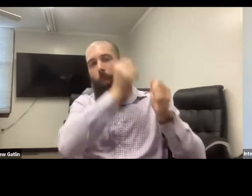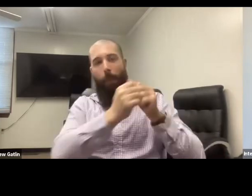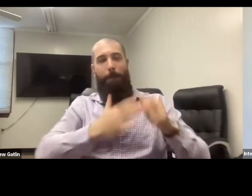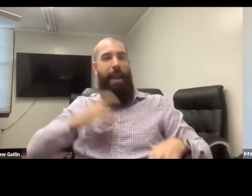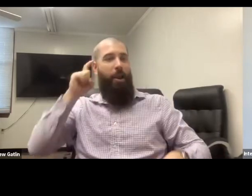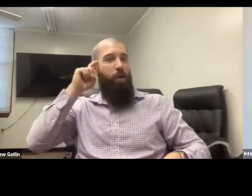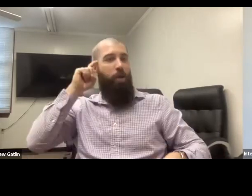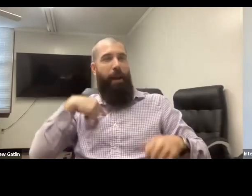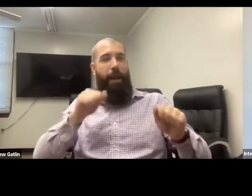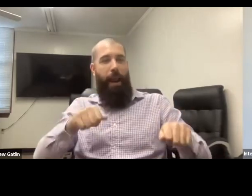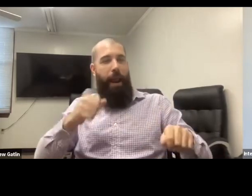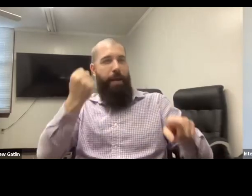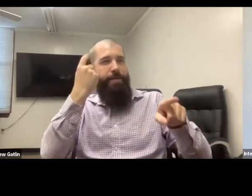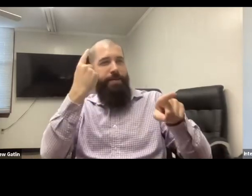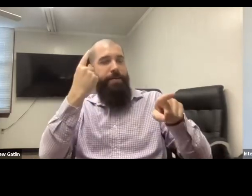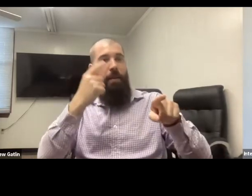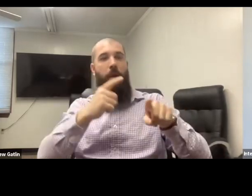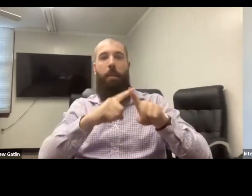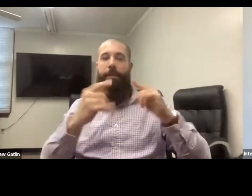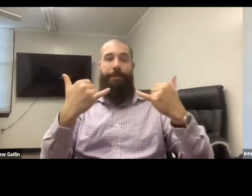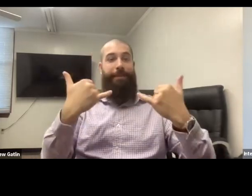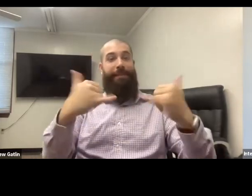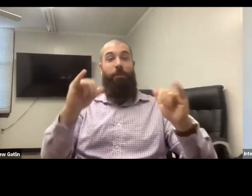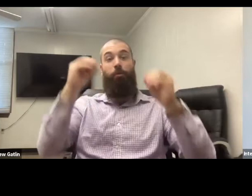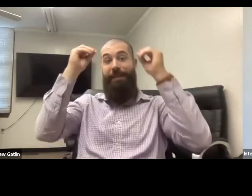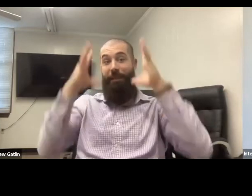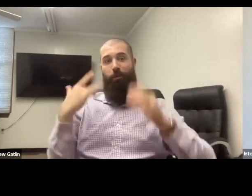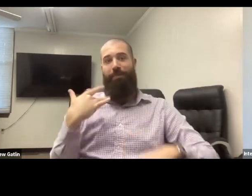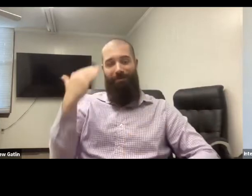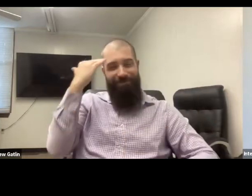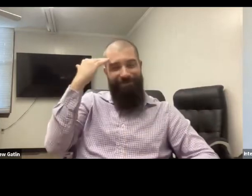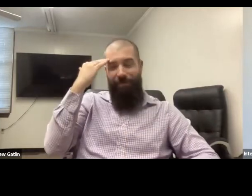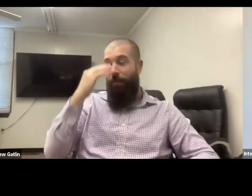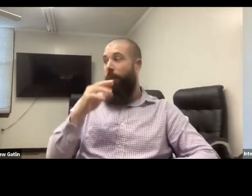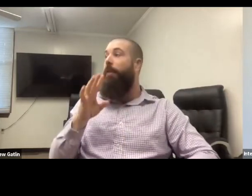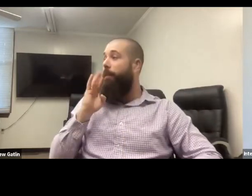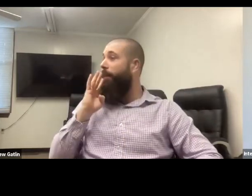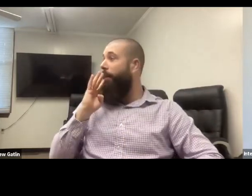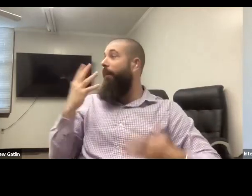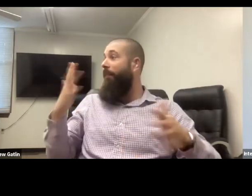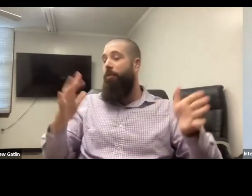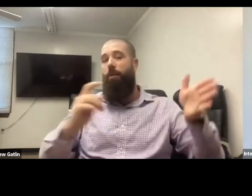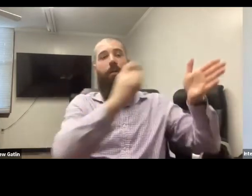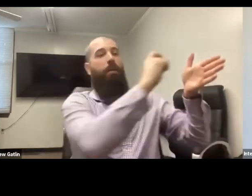wires and the, you know, the things in my ears so that amplified the sound.